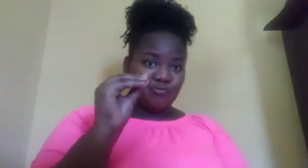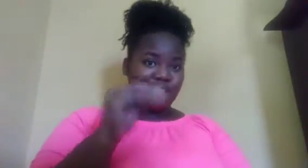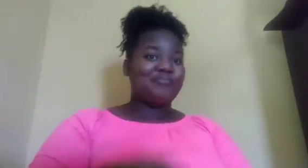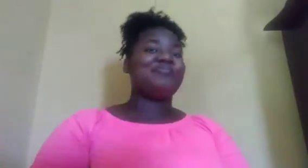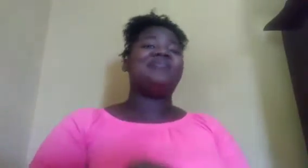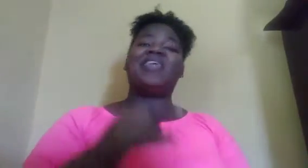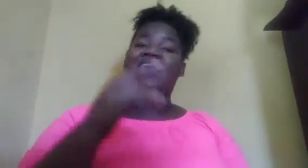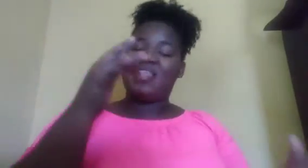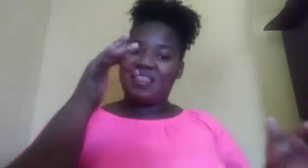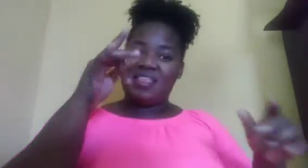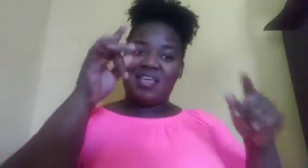So